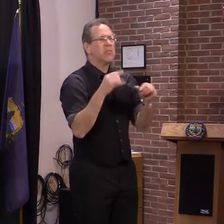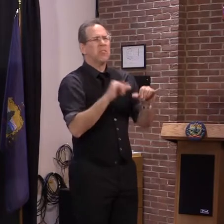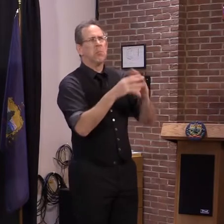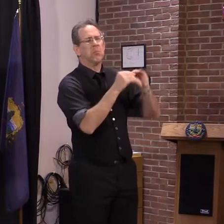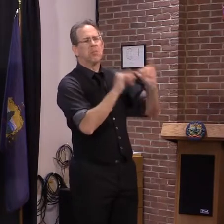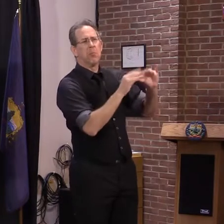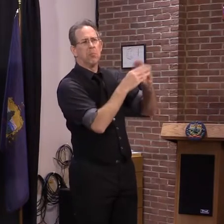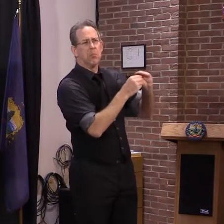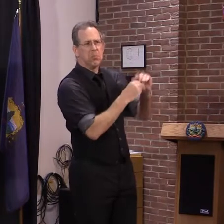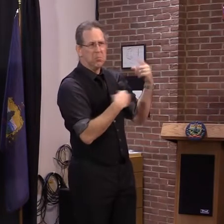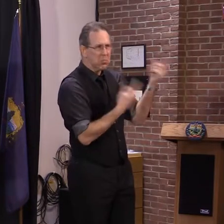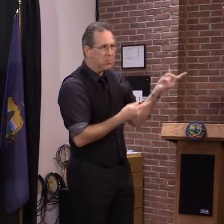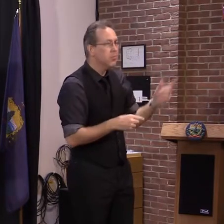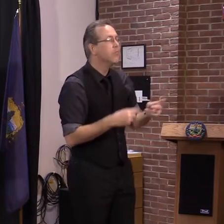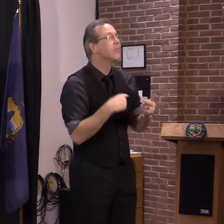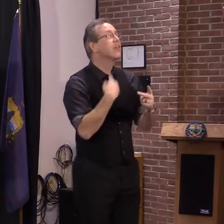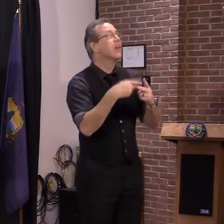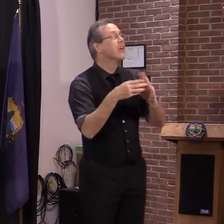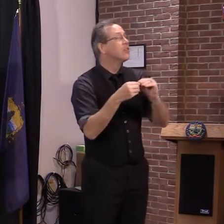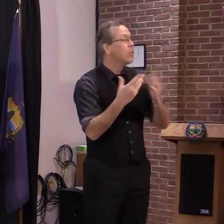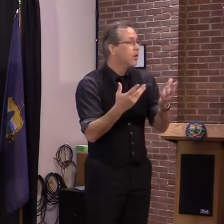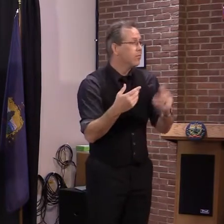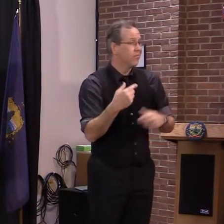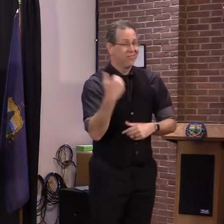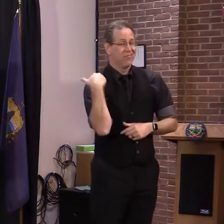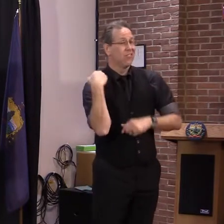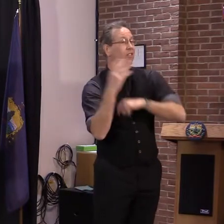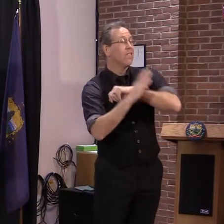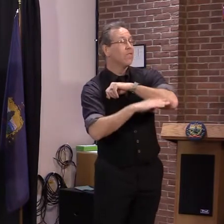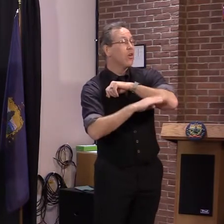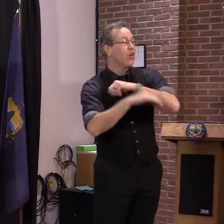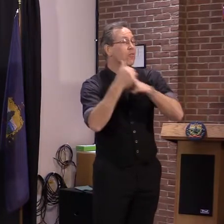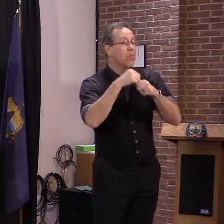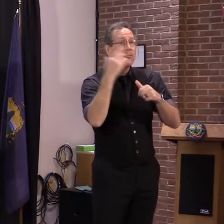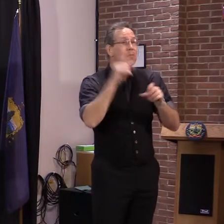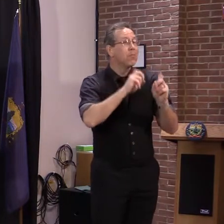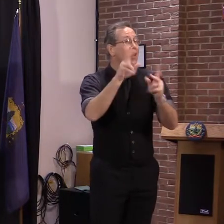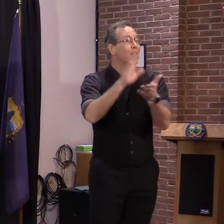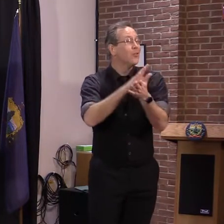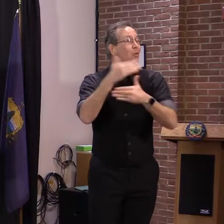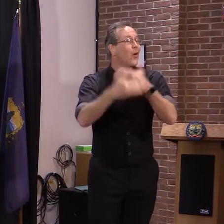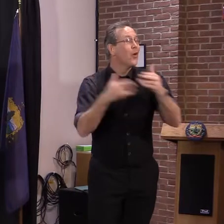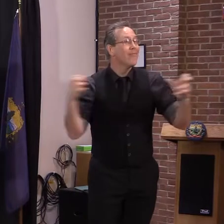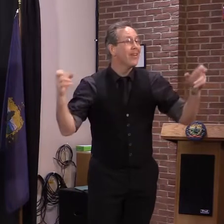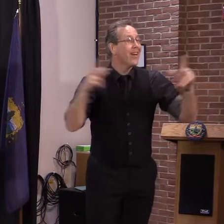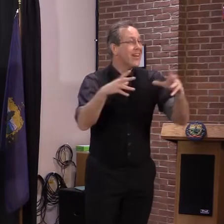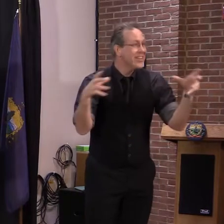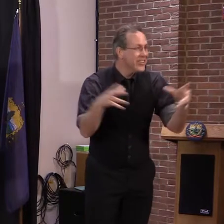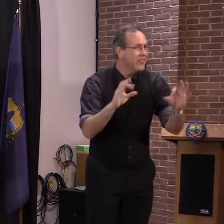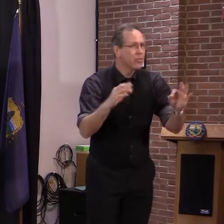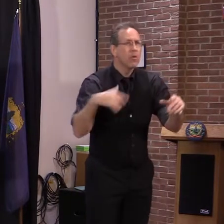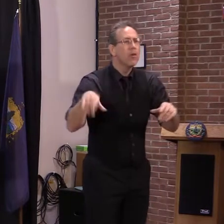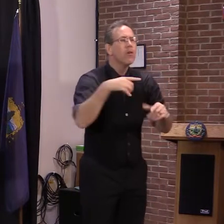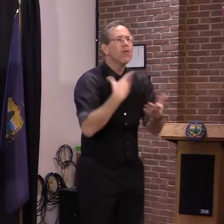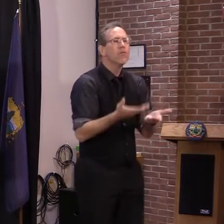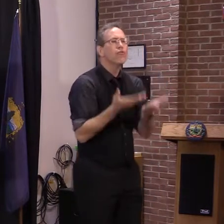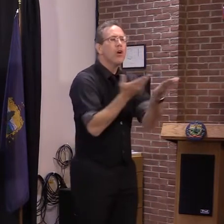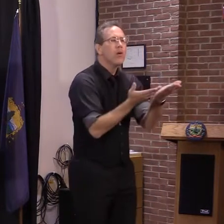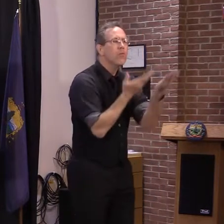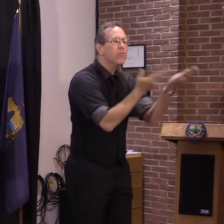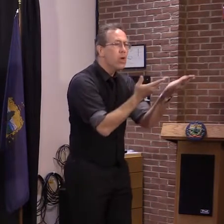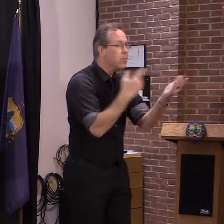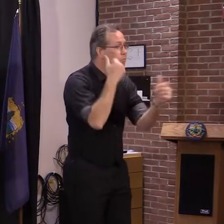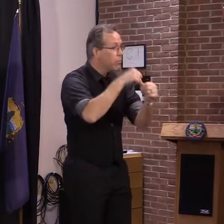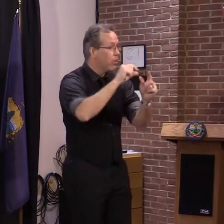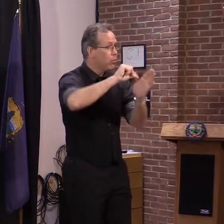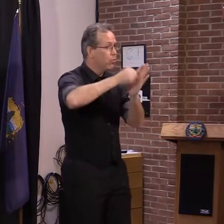know, before the school year began, our guidance of schools was for schools was to require masking until 80% of